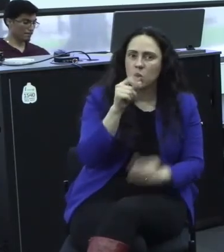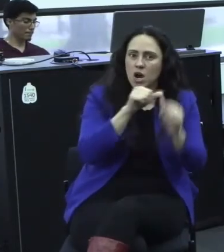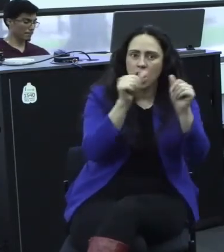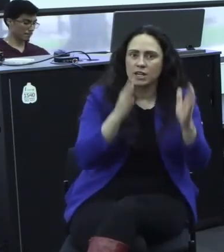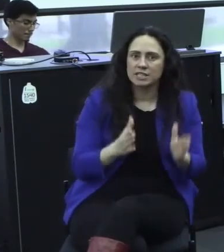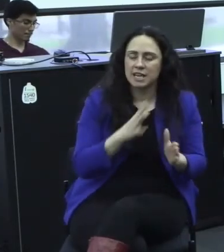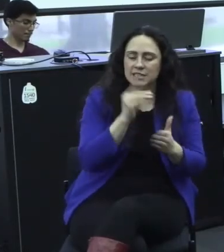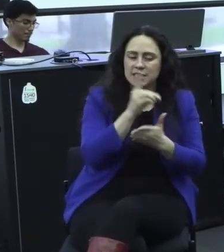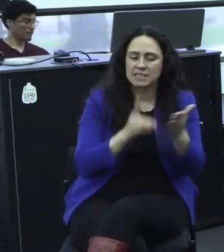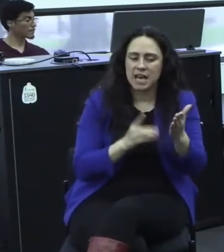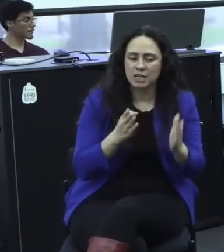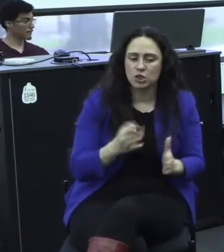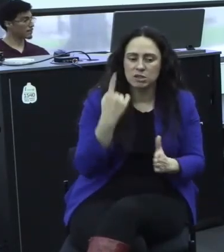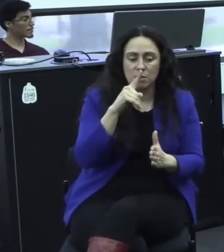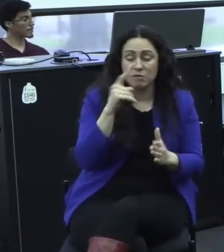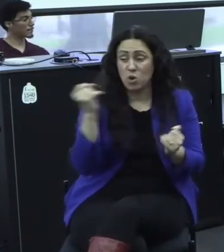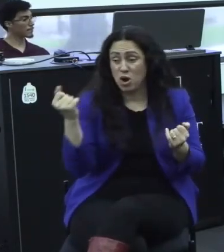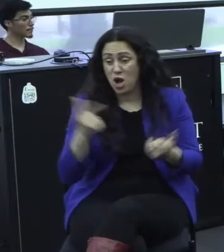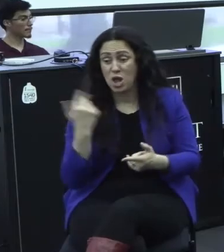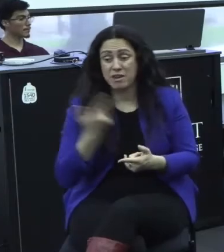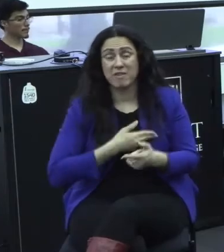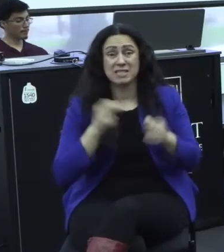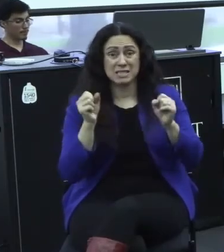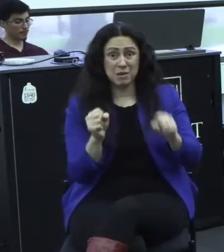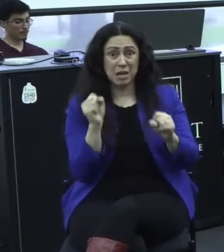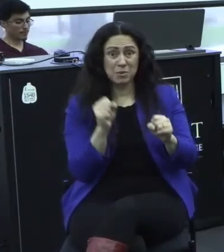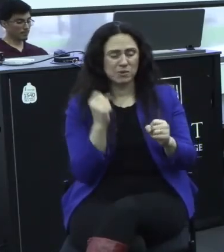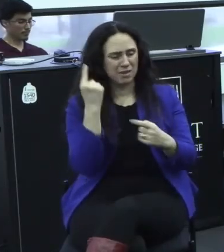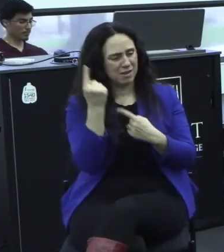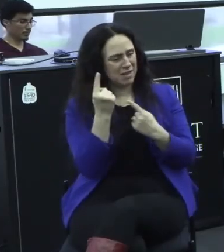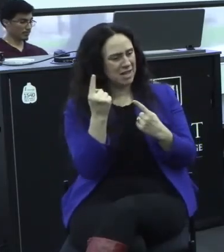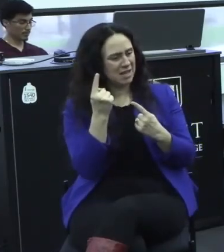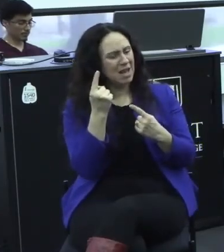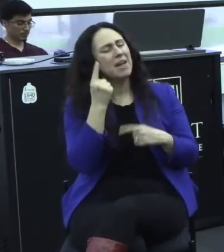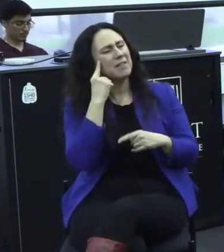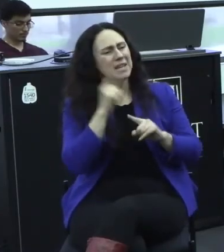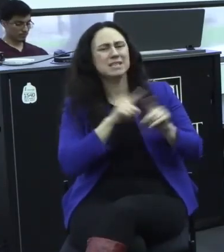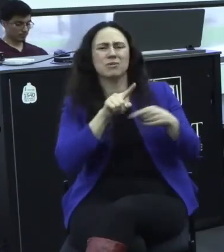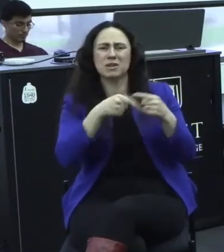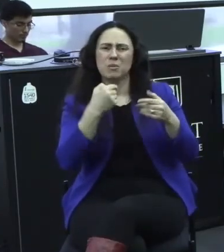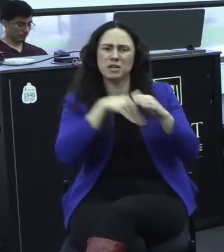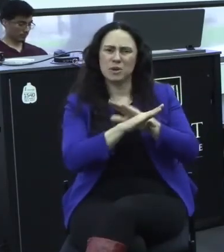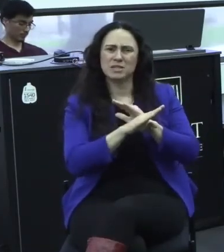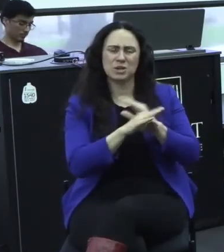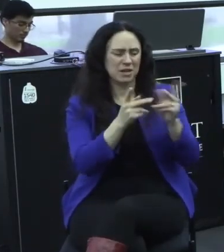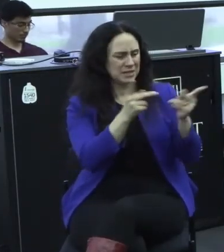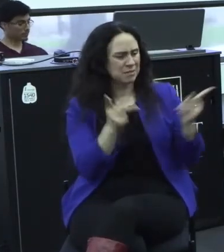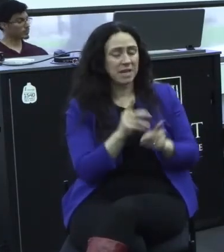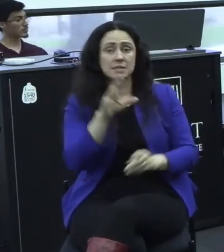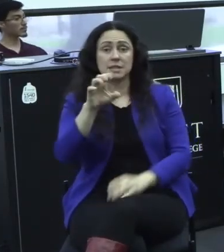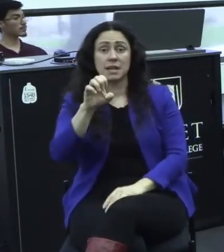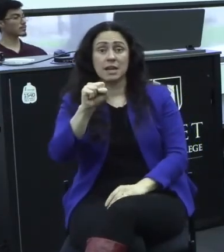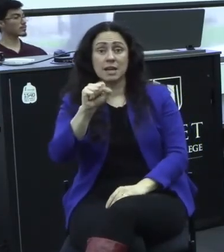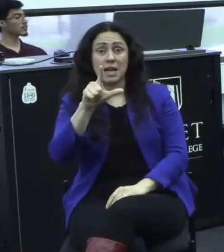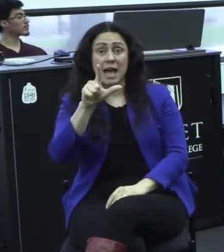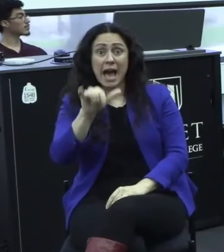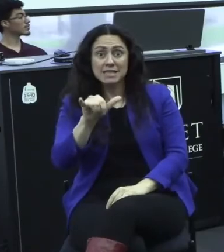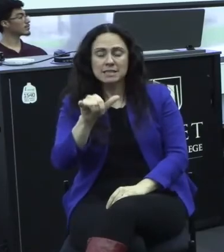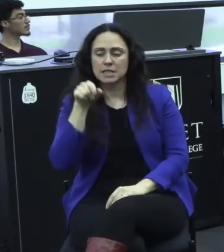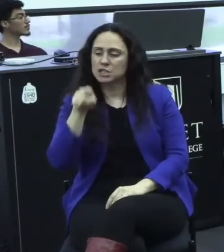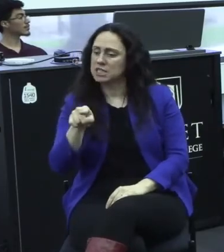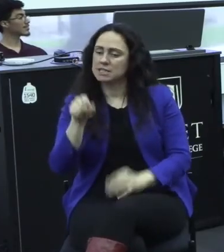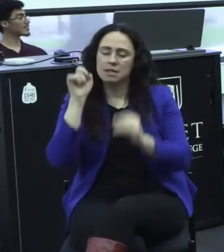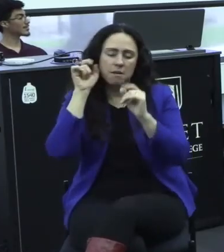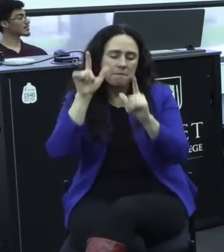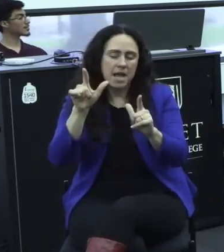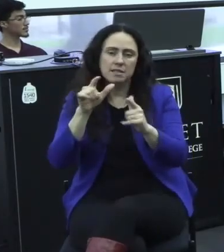and designers, but for all of us to be able to kind of think differently when we enter spaces. And Esley has been an amazing student advocate